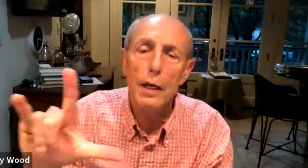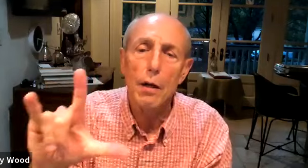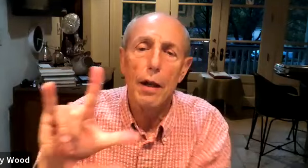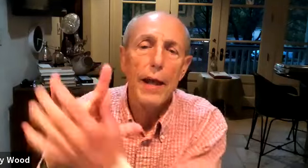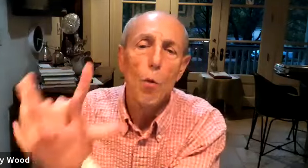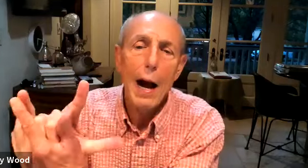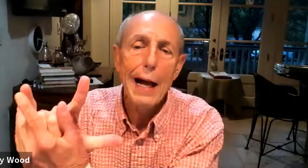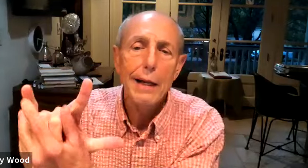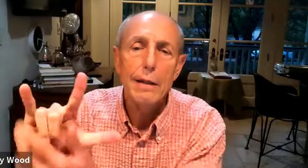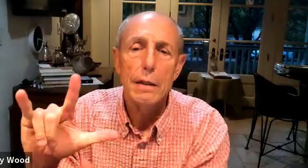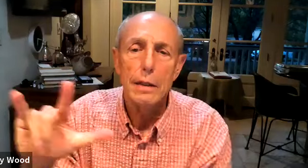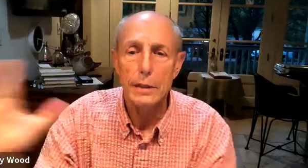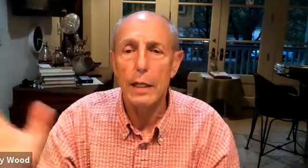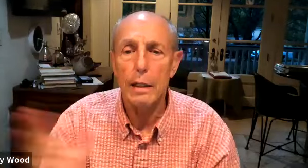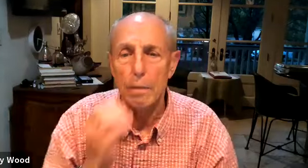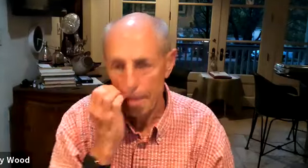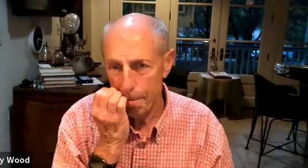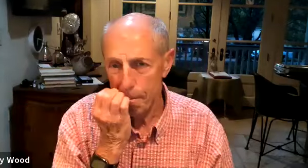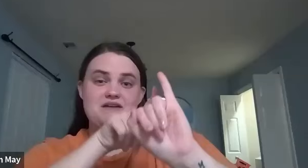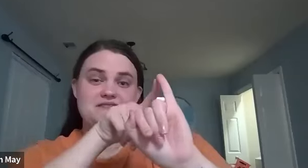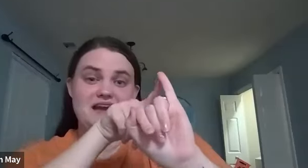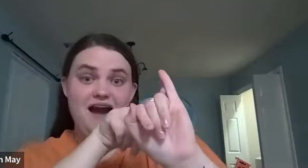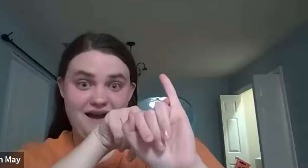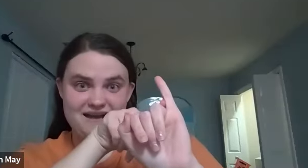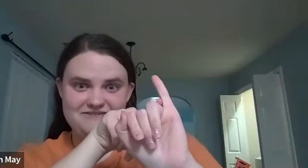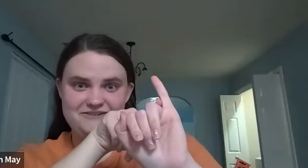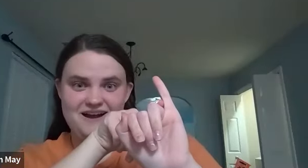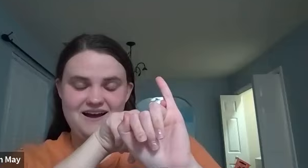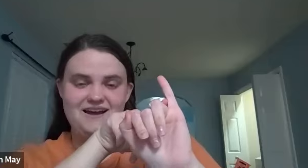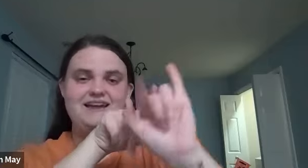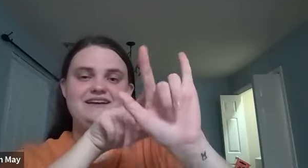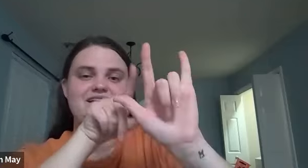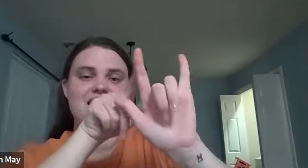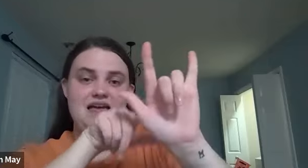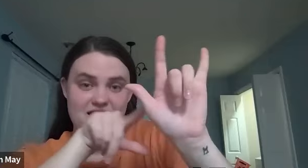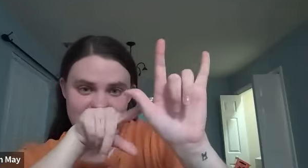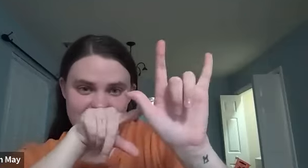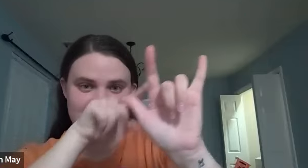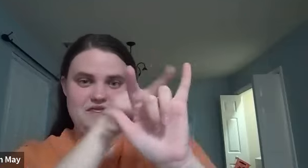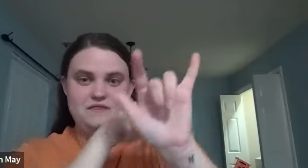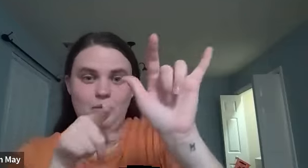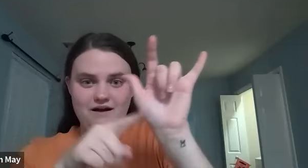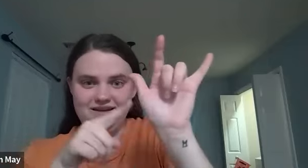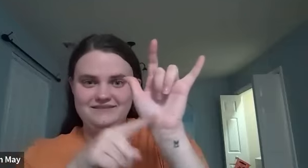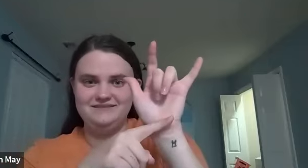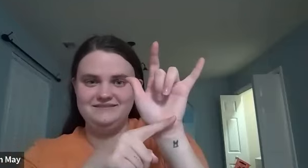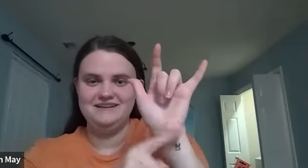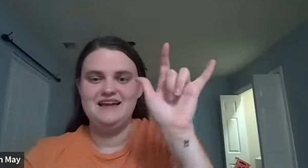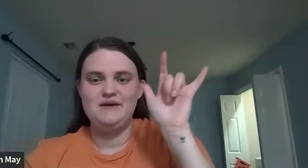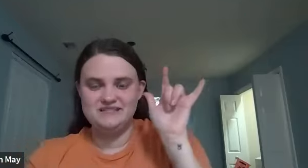L and a Y. Is that it? So you have the I for I, L, and then the Y. And when